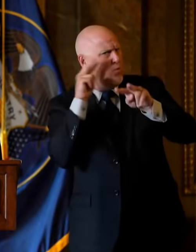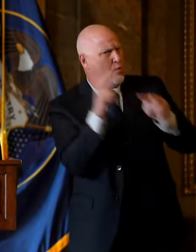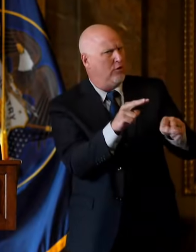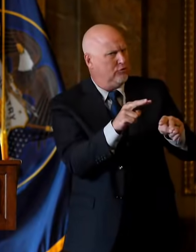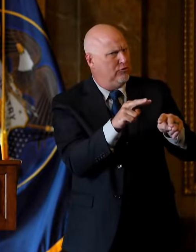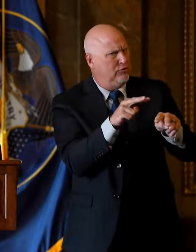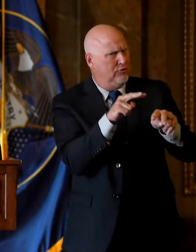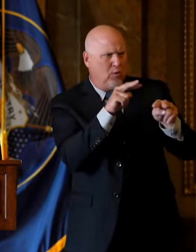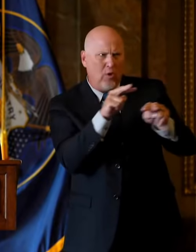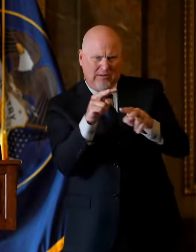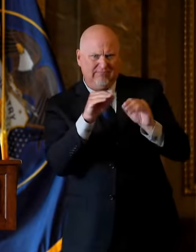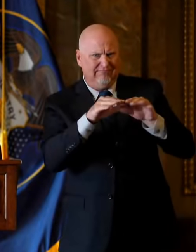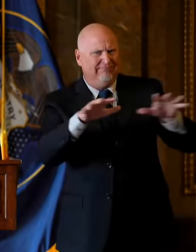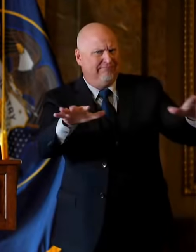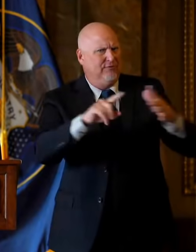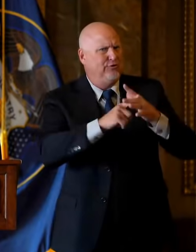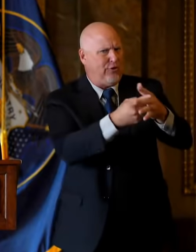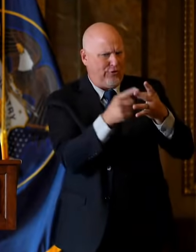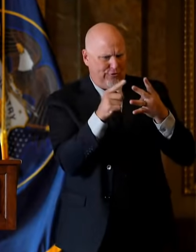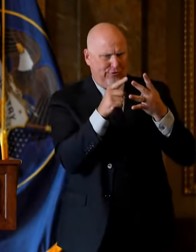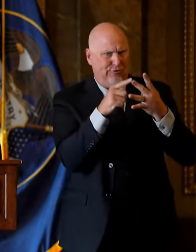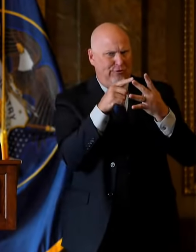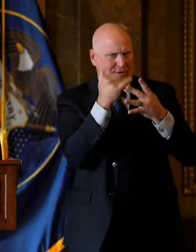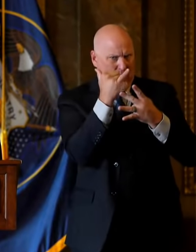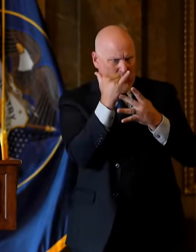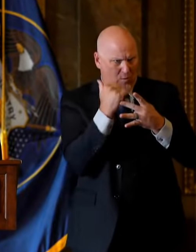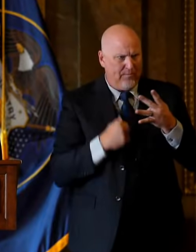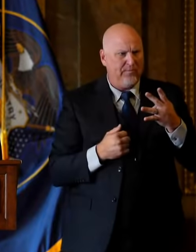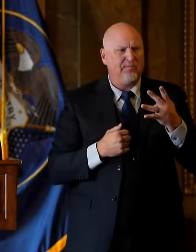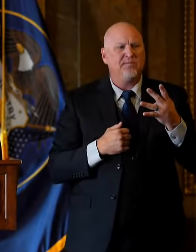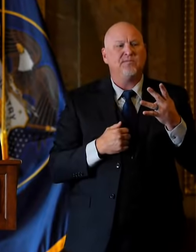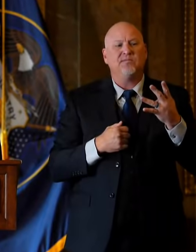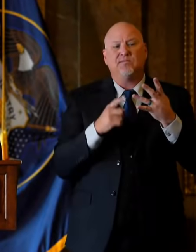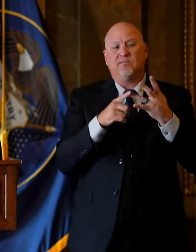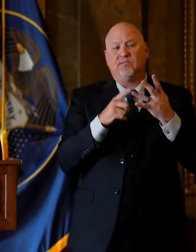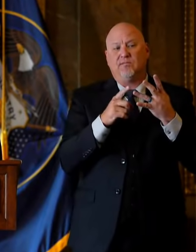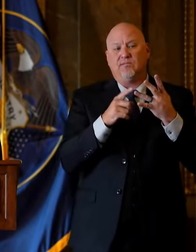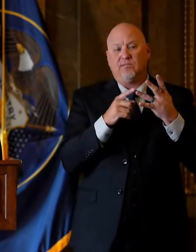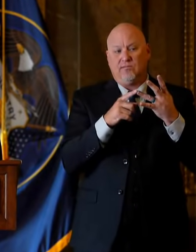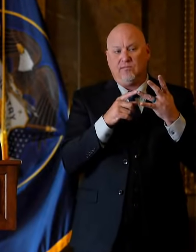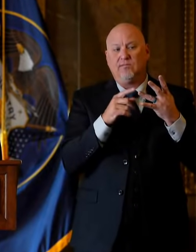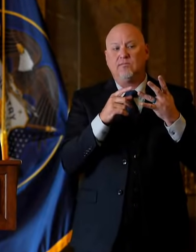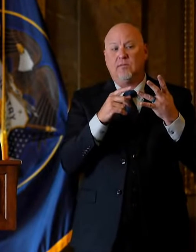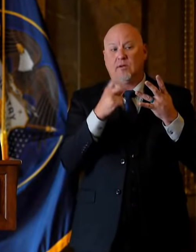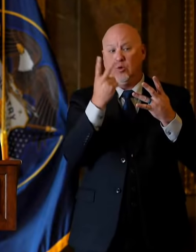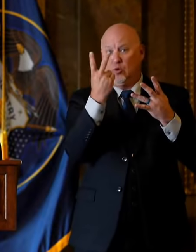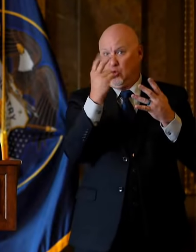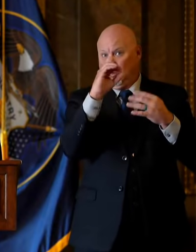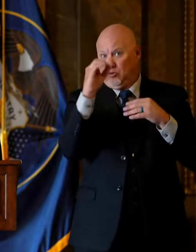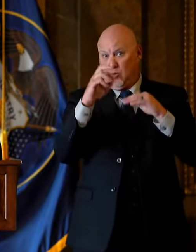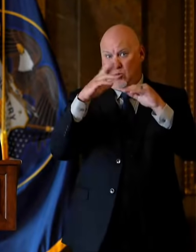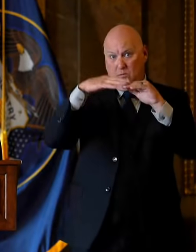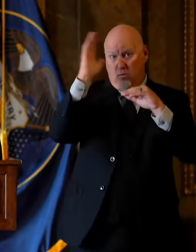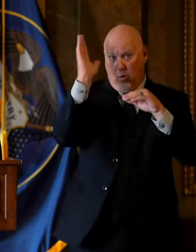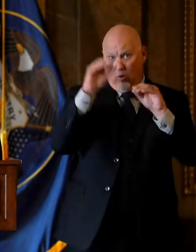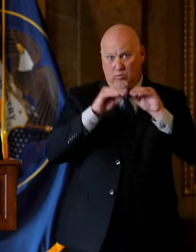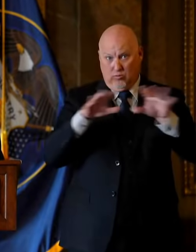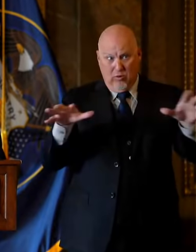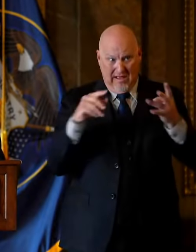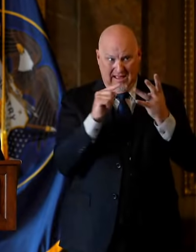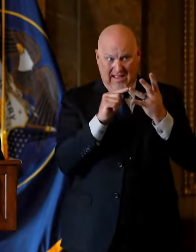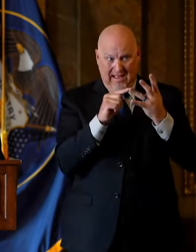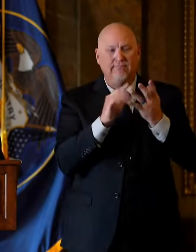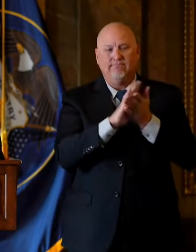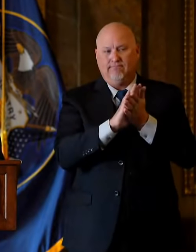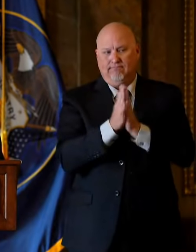and that cautions need to be taken, and then 2% and above. A